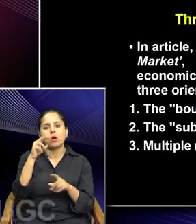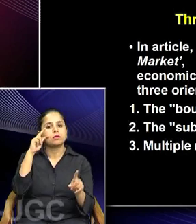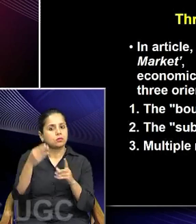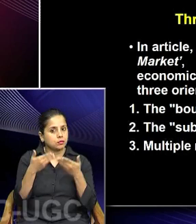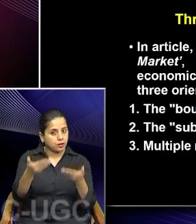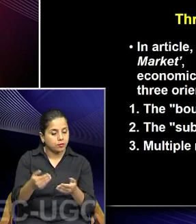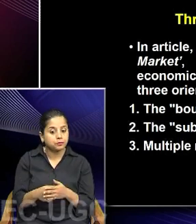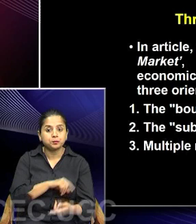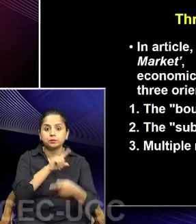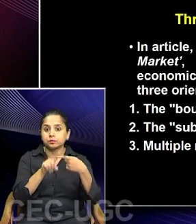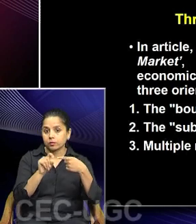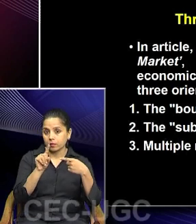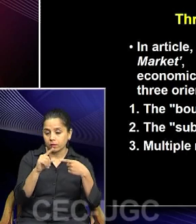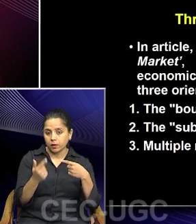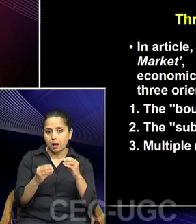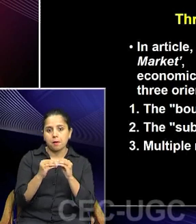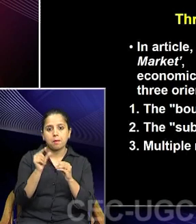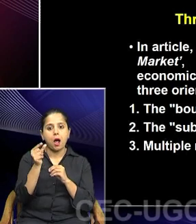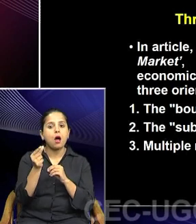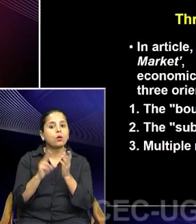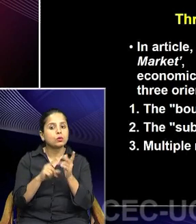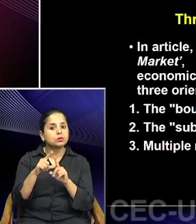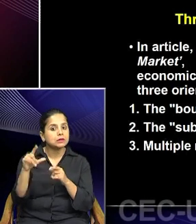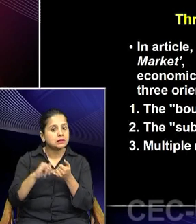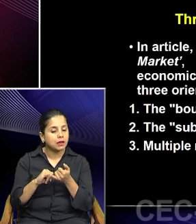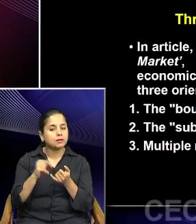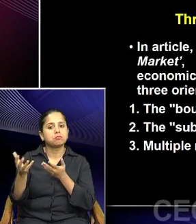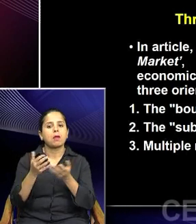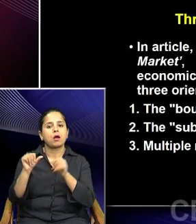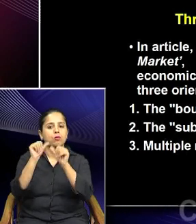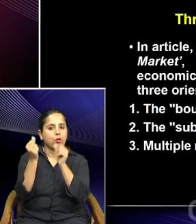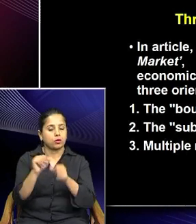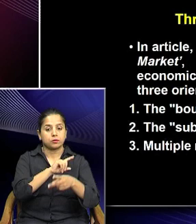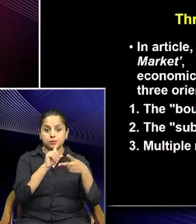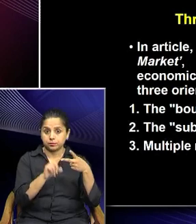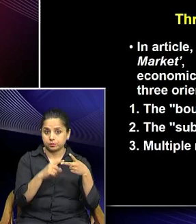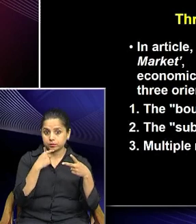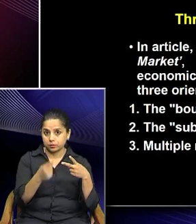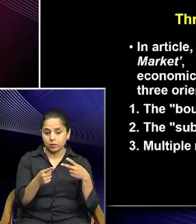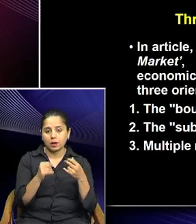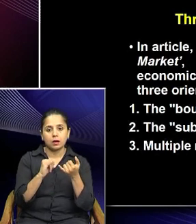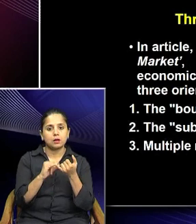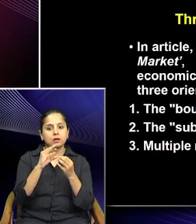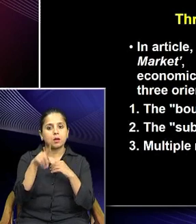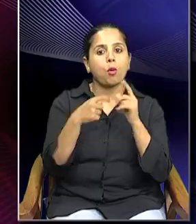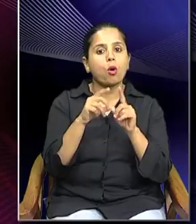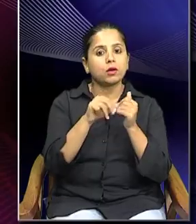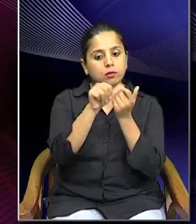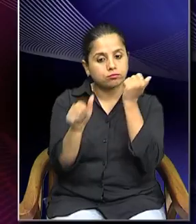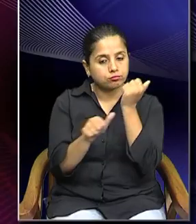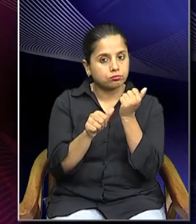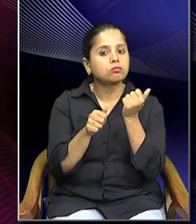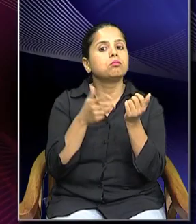Number one, the boundless market model. Number two, the subordinate market